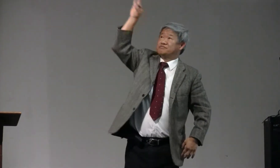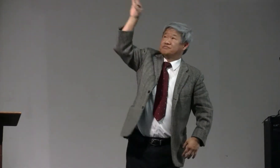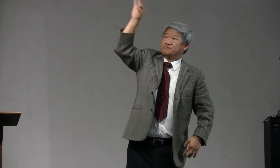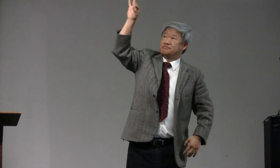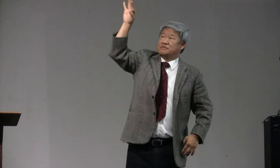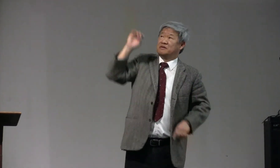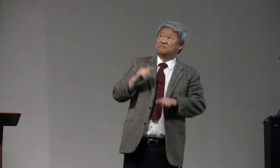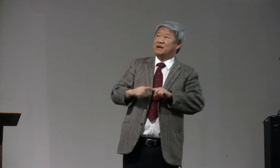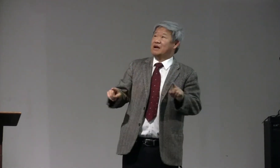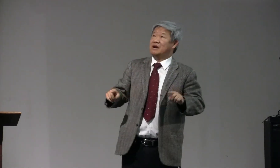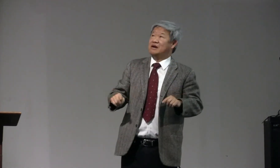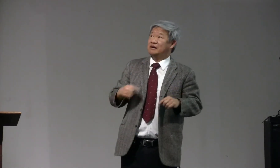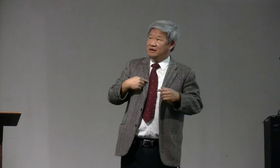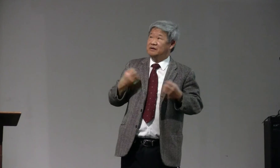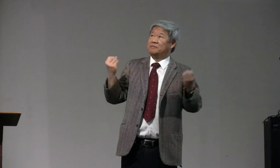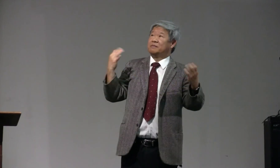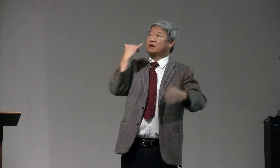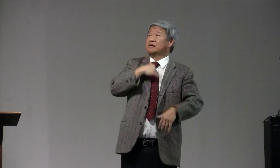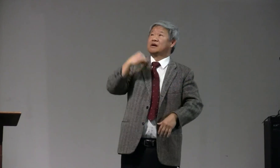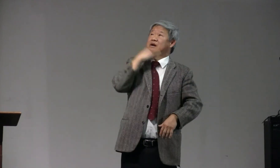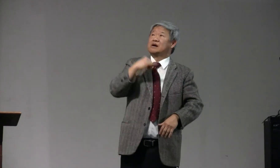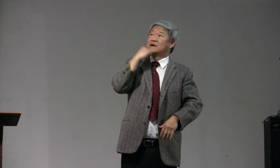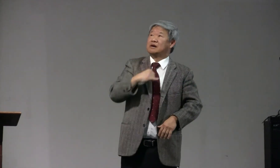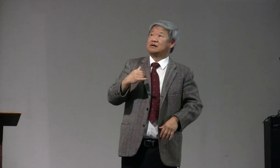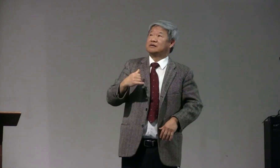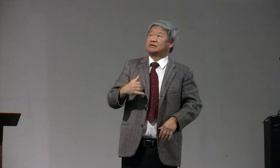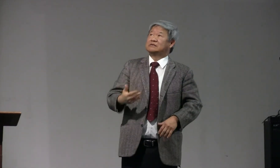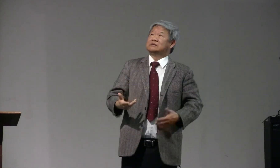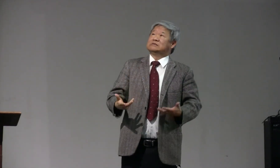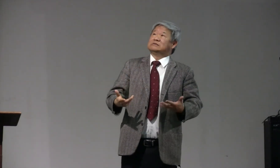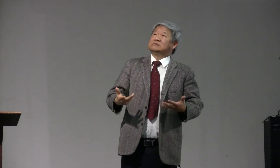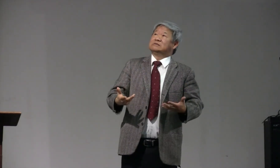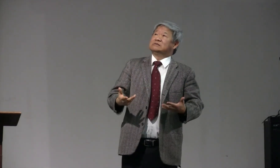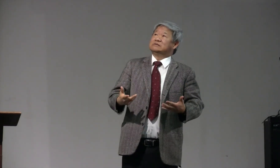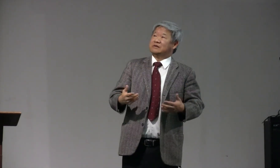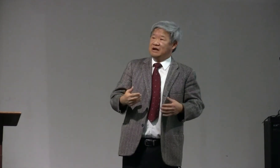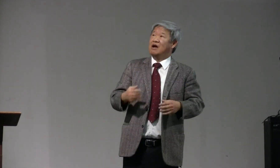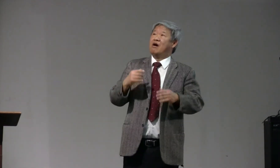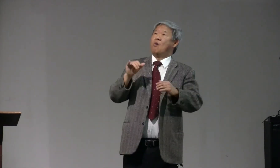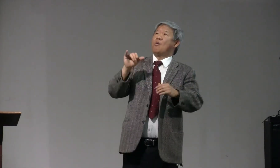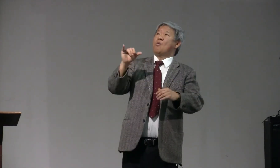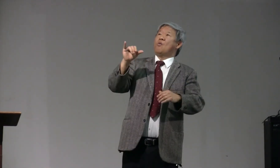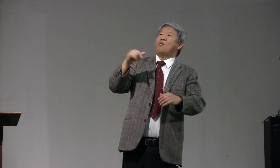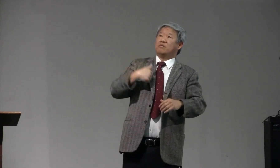God is exalted. I am nothing. I preach, but I make many mistakes.